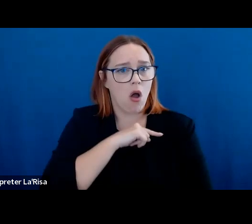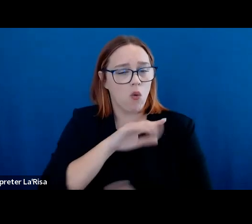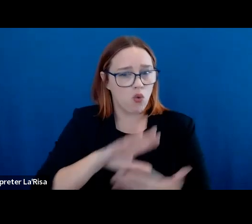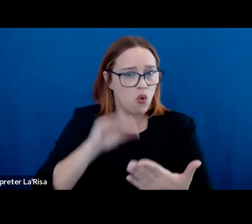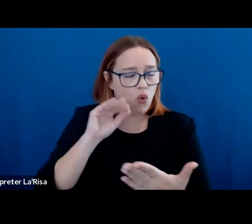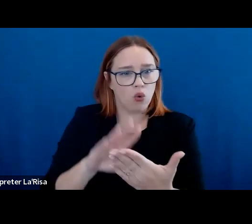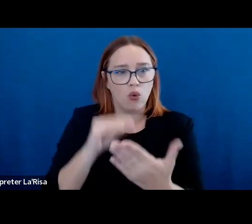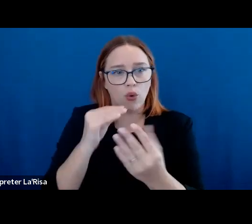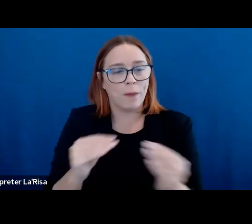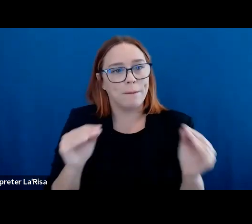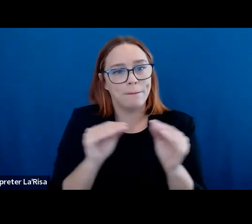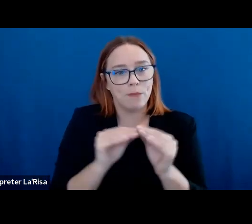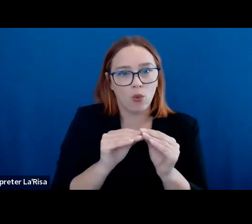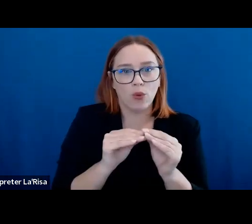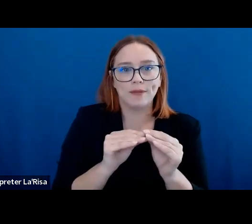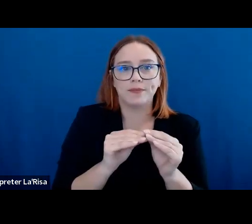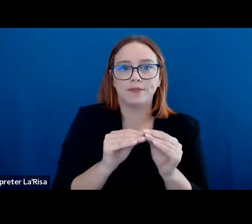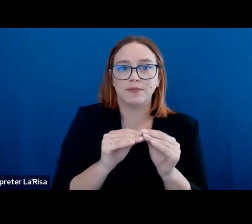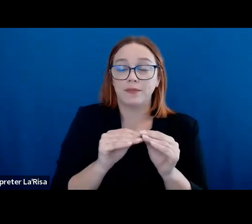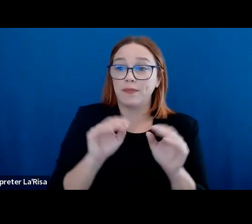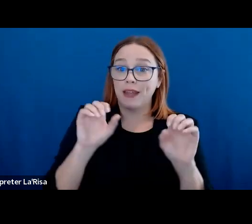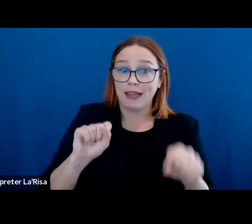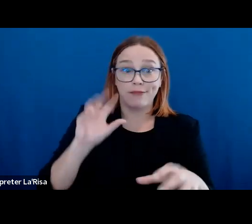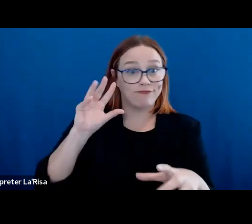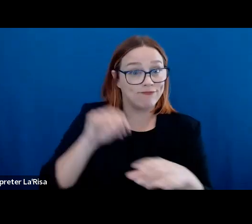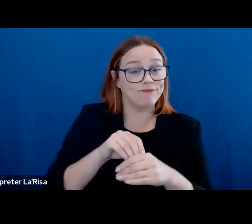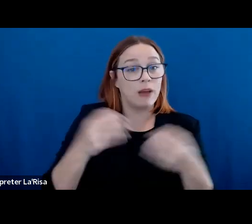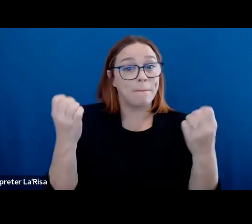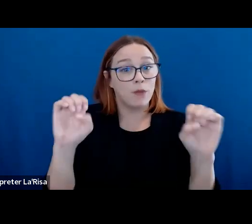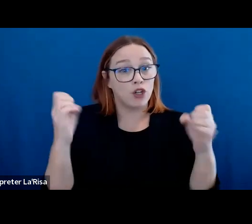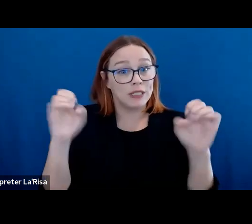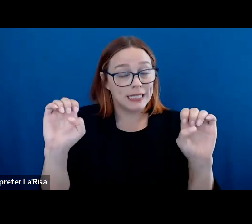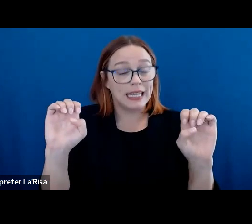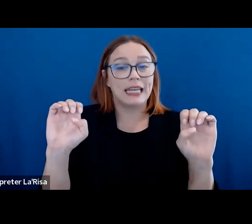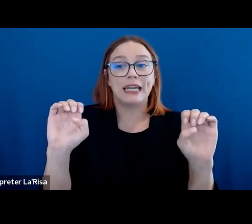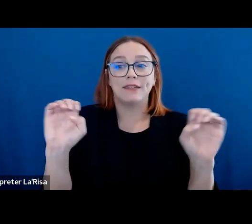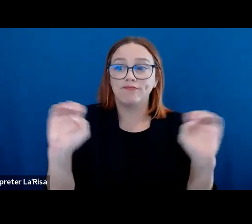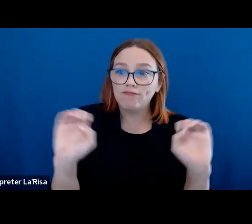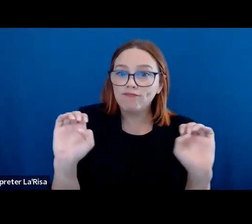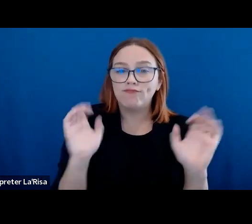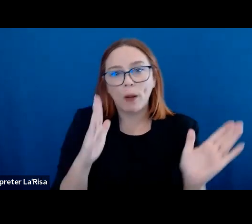Emergency Preparedness and Response Committee. But we have been able to achieve